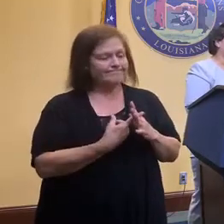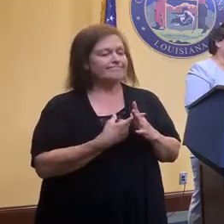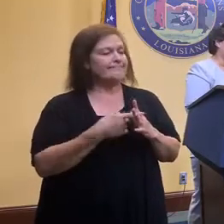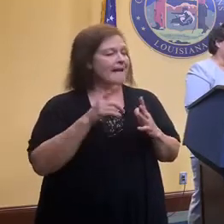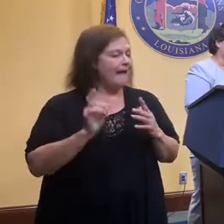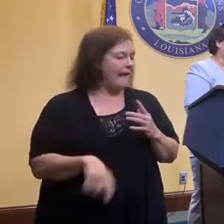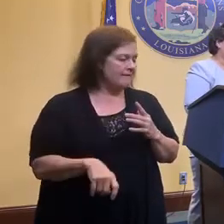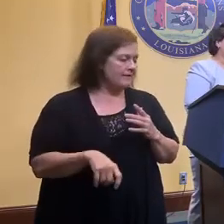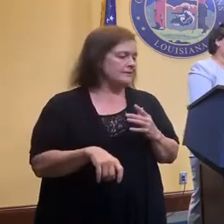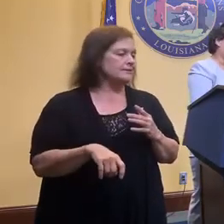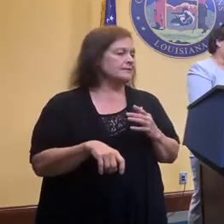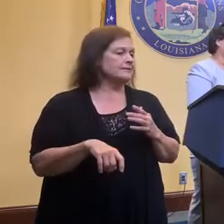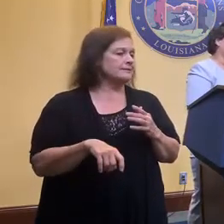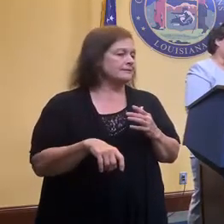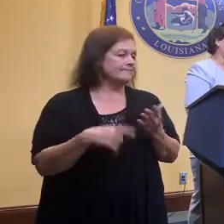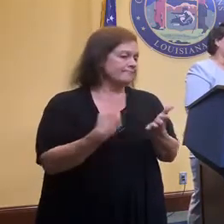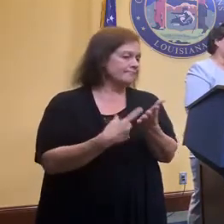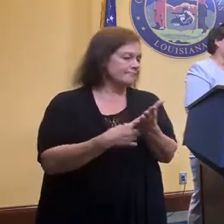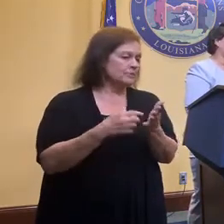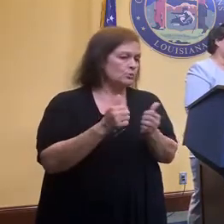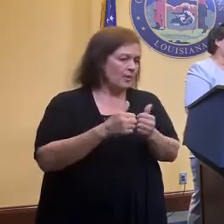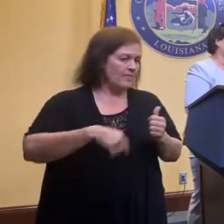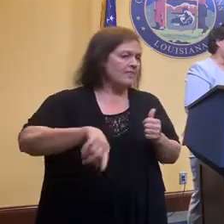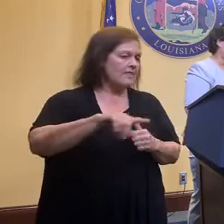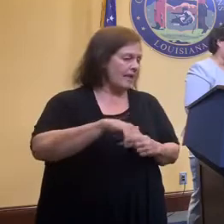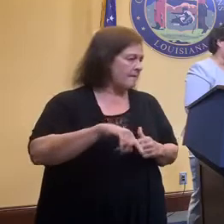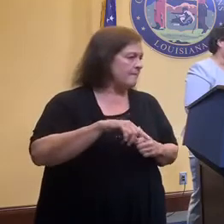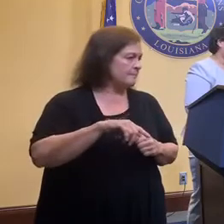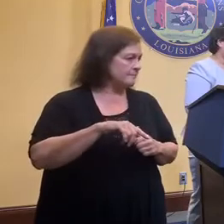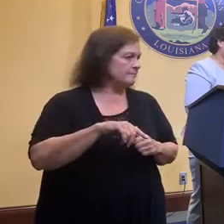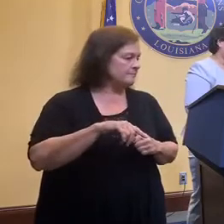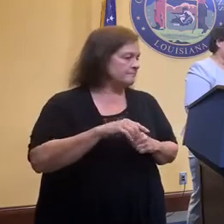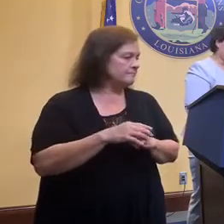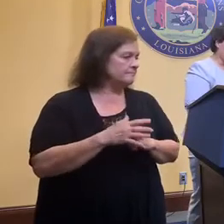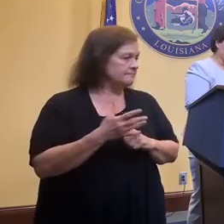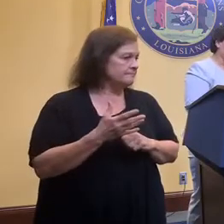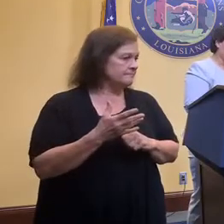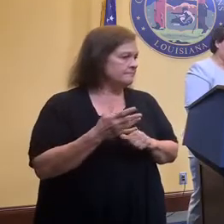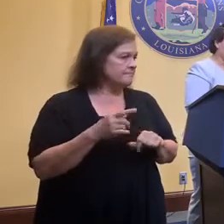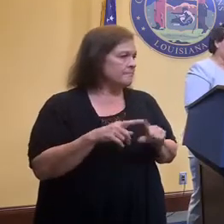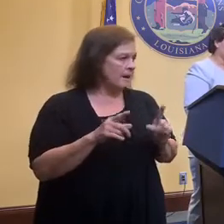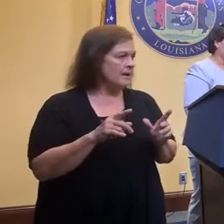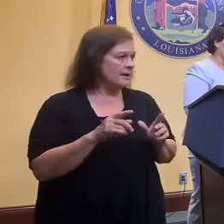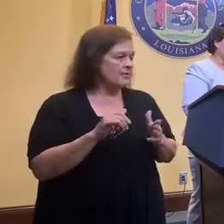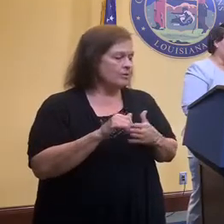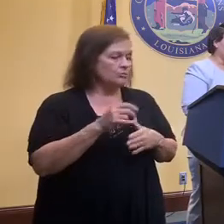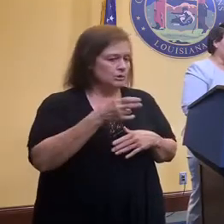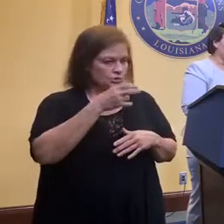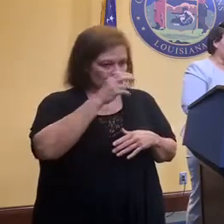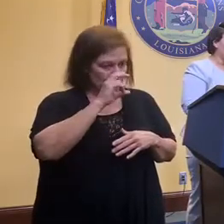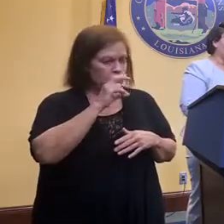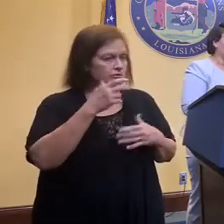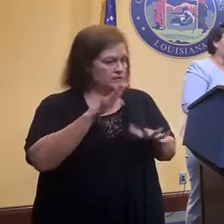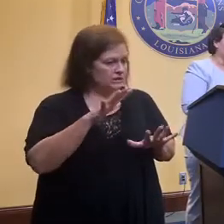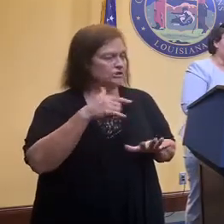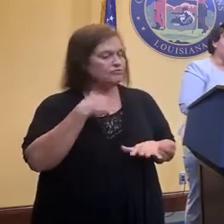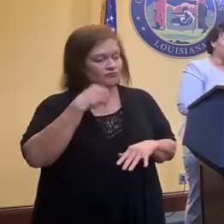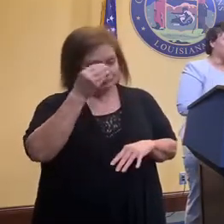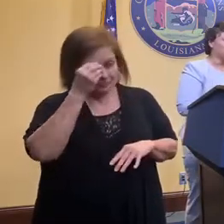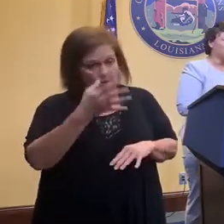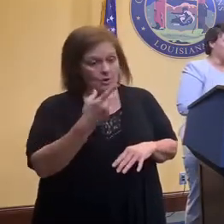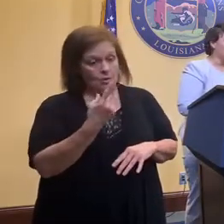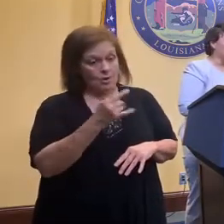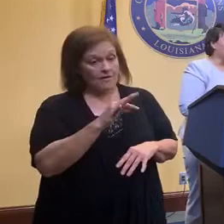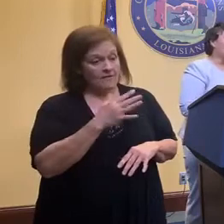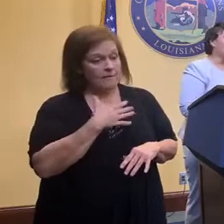them today on that 1 p.m. call. But these restrictions were shared, and one of my good friends